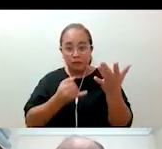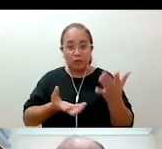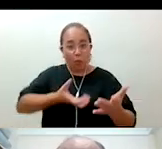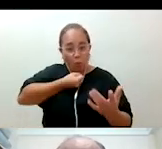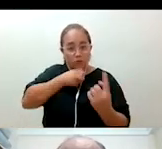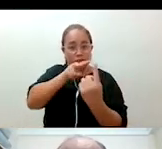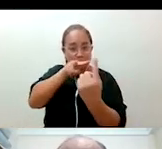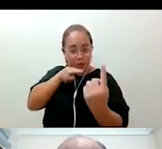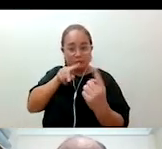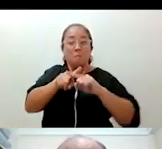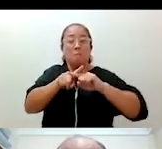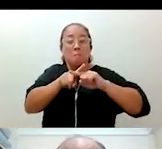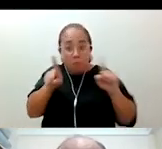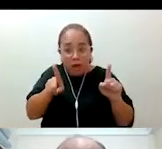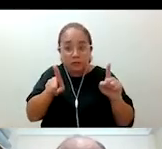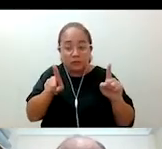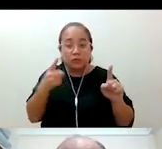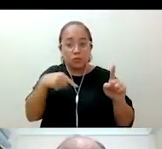but we do this. Yes.